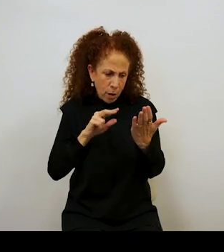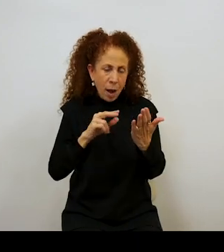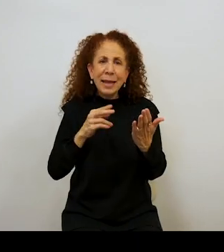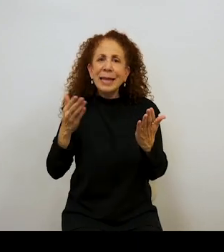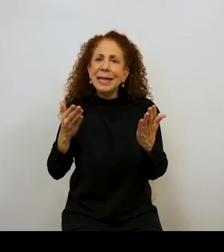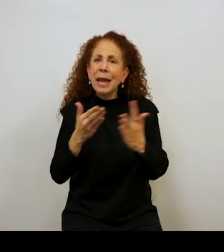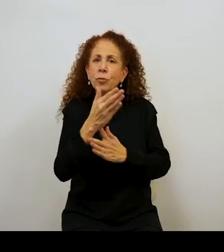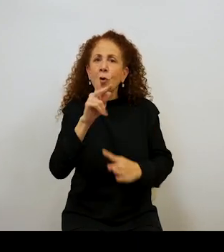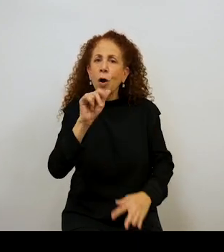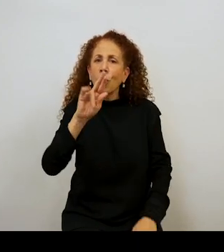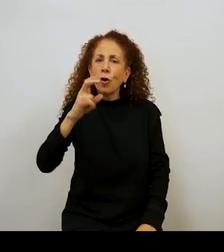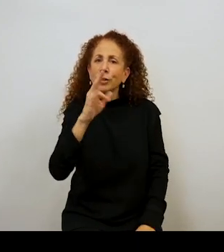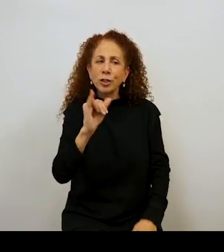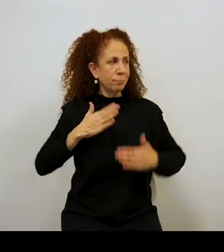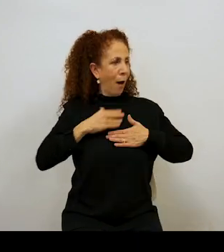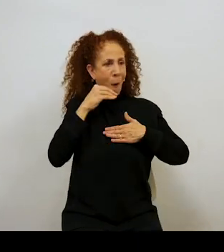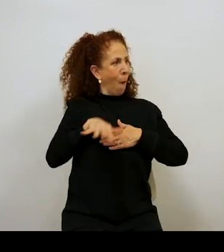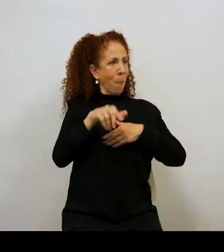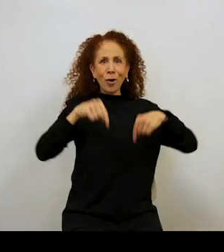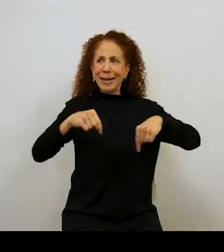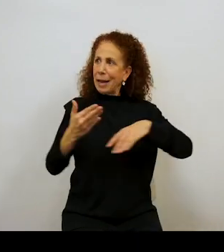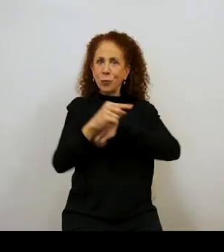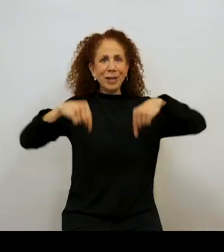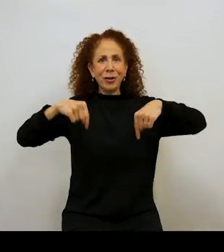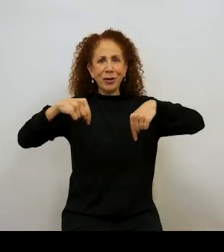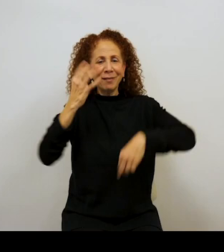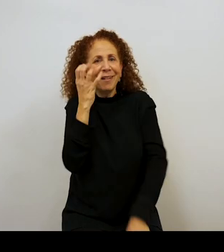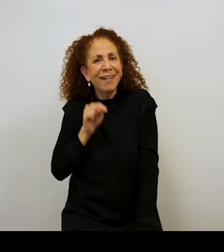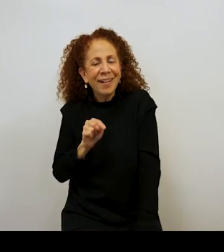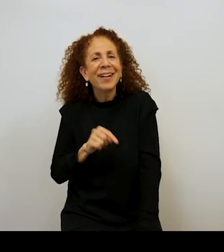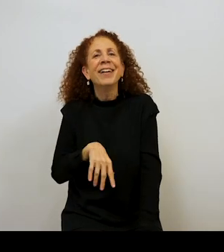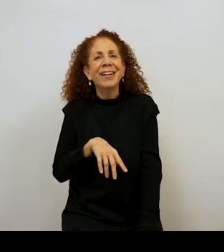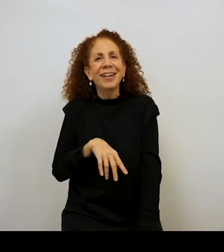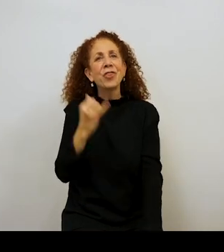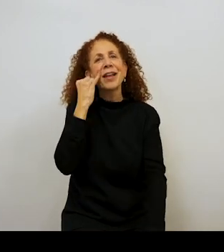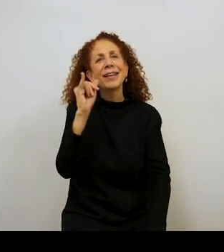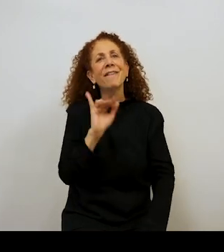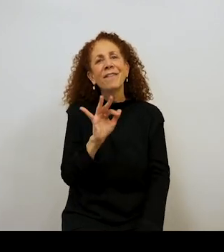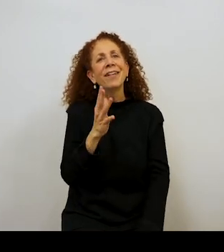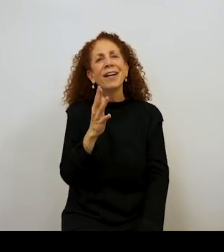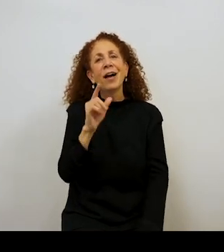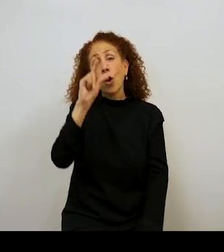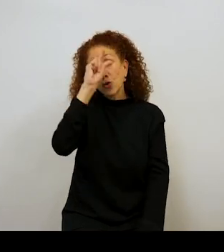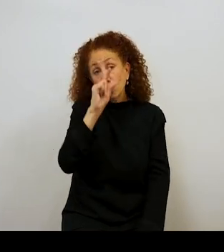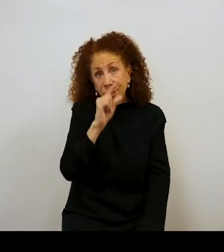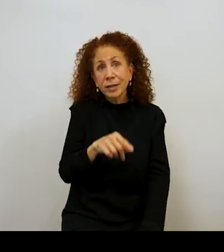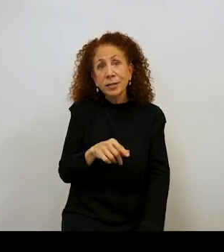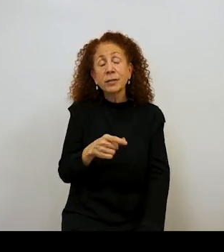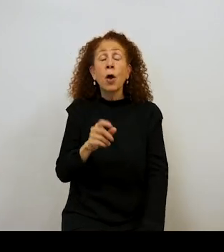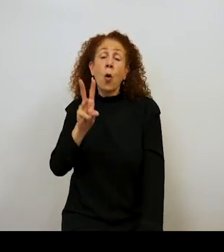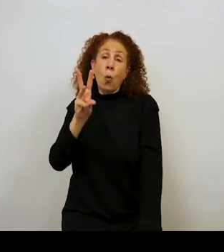Karachi. Yes. He came through where I lived. You know, and this whole idea of the Greeks being